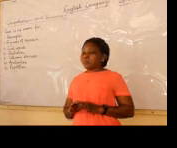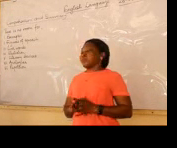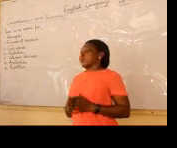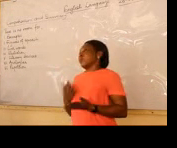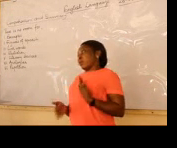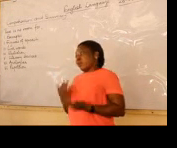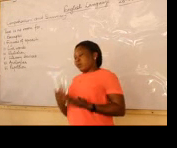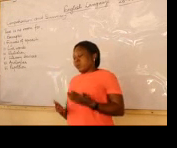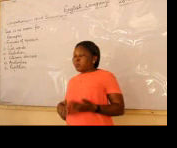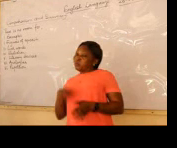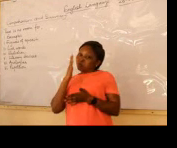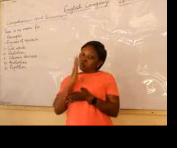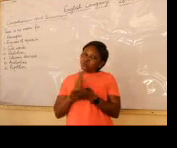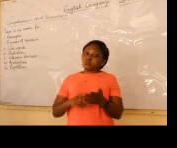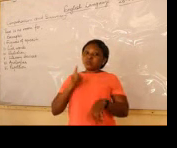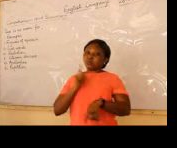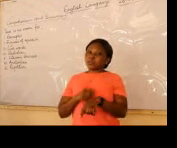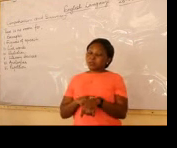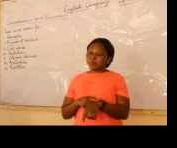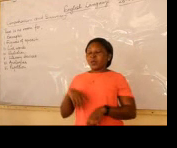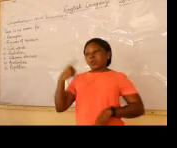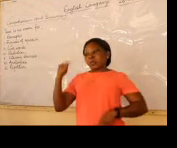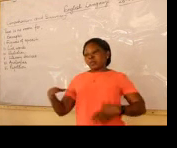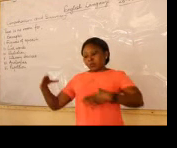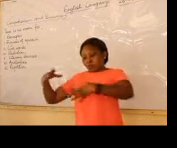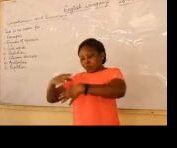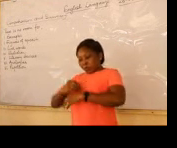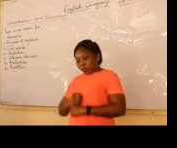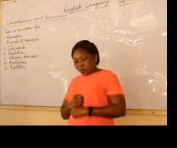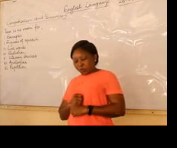However, at times, the summary